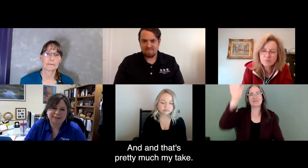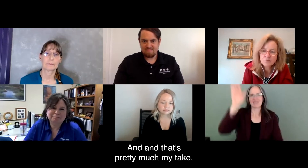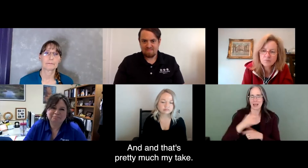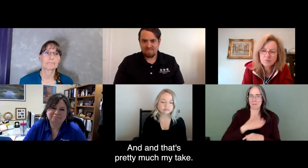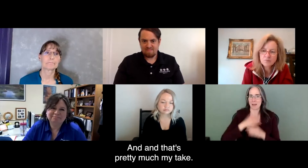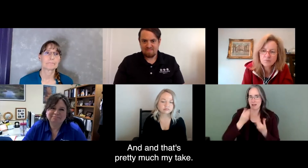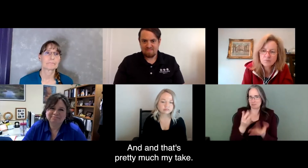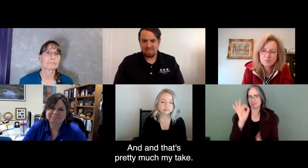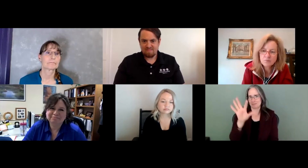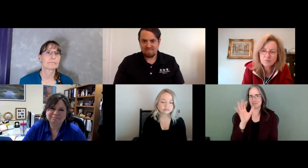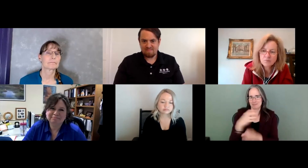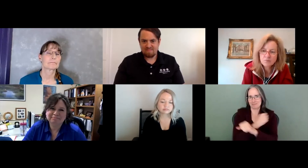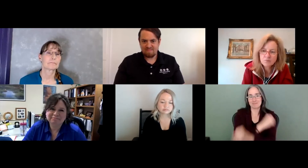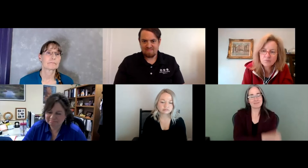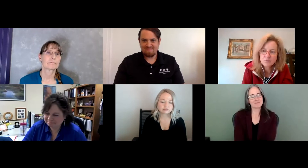take.